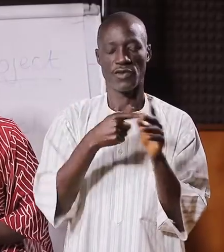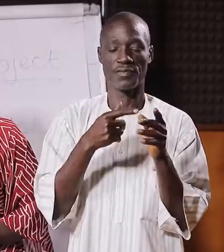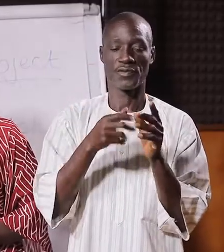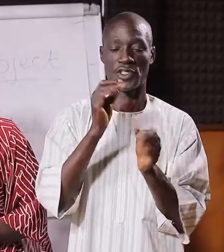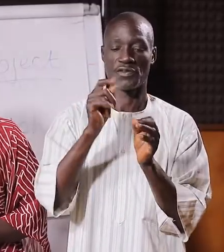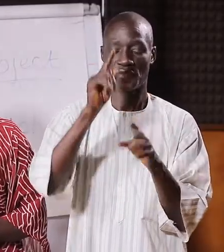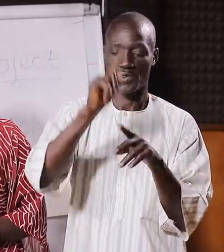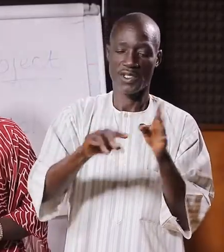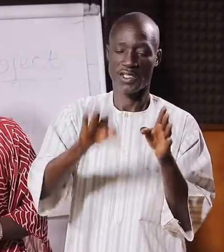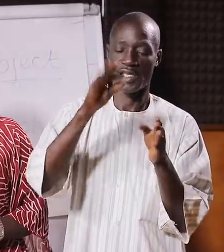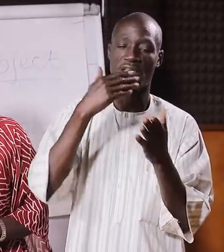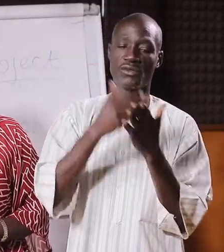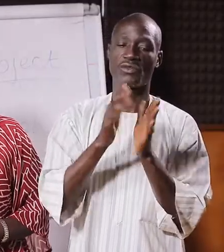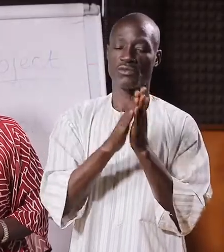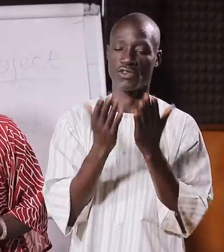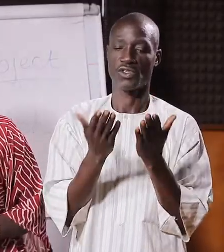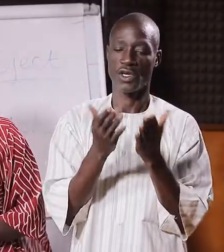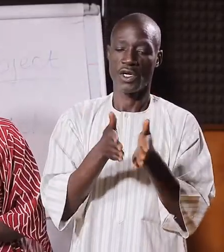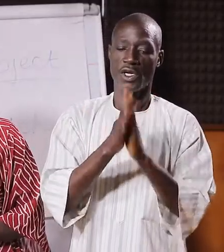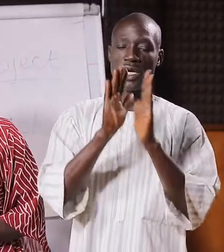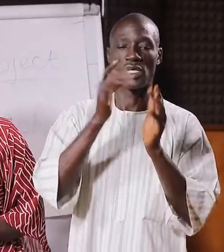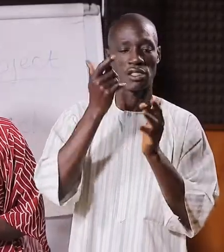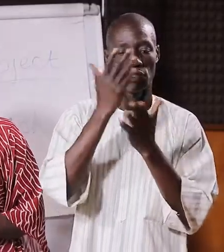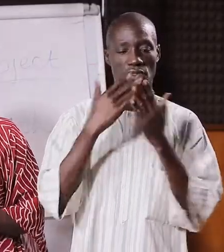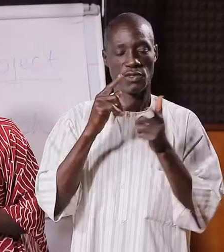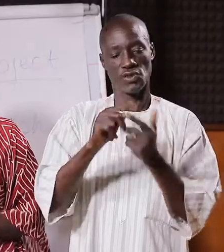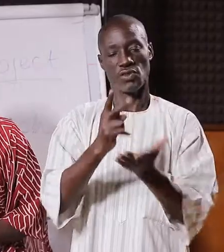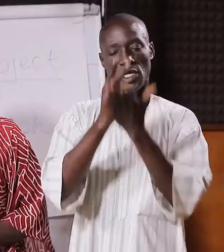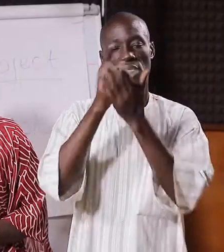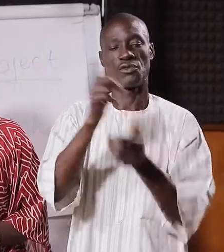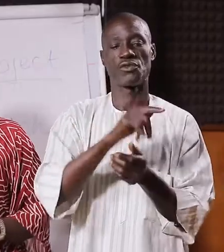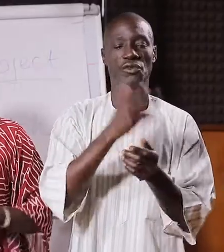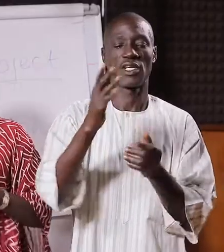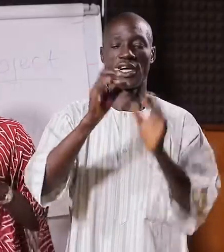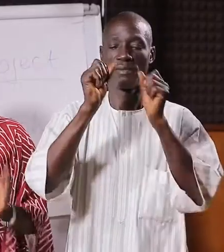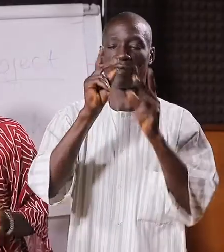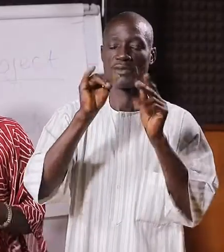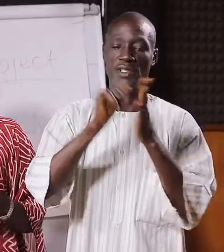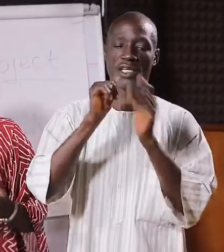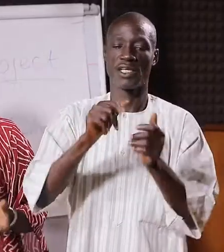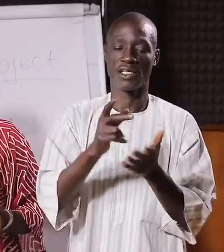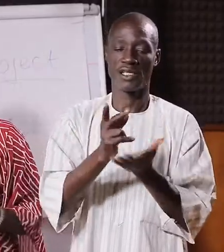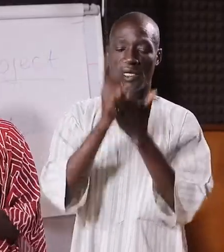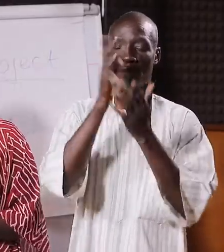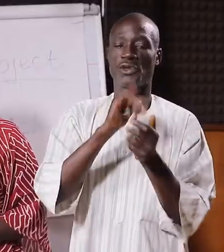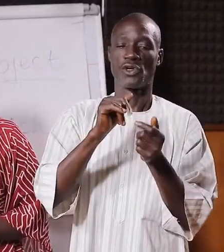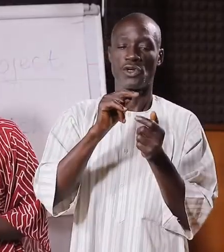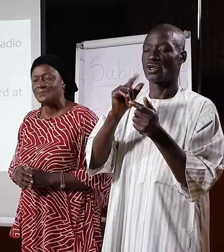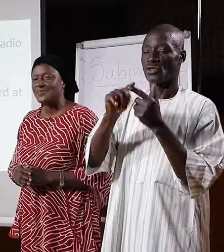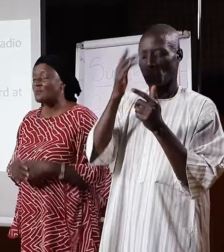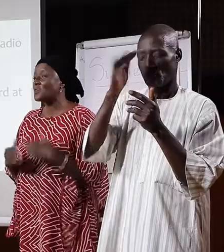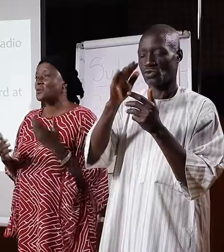able to select these books, ask for help somewhere. There are many people out there that can guide you on the kind of books to